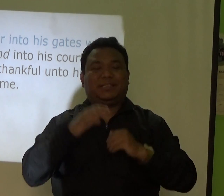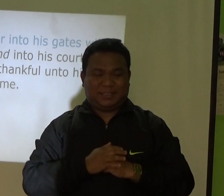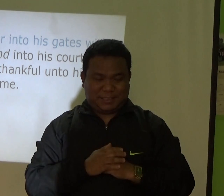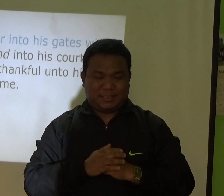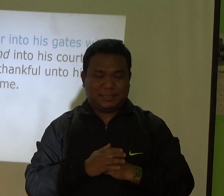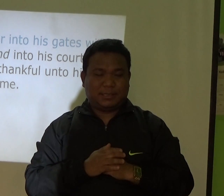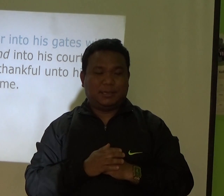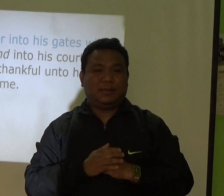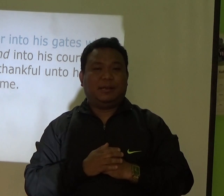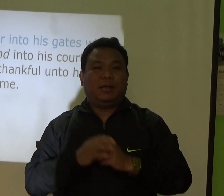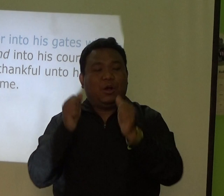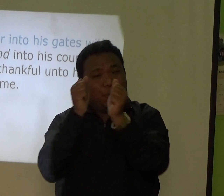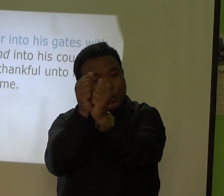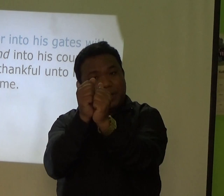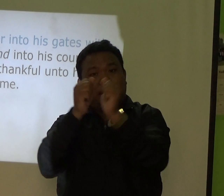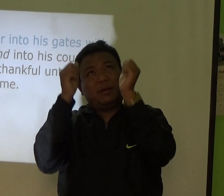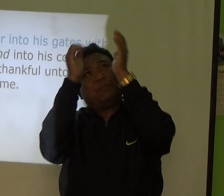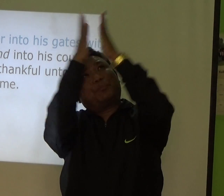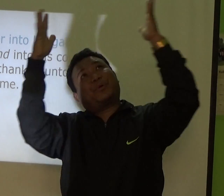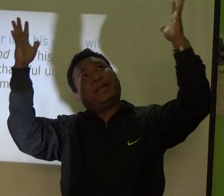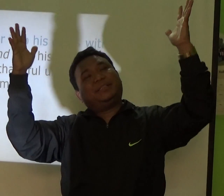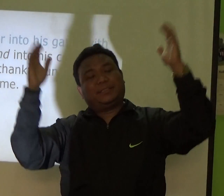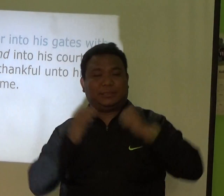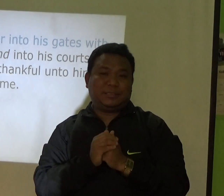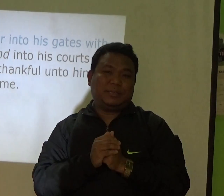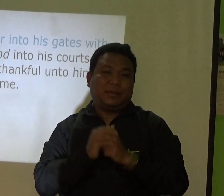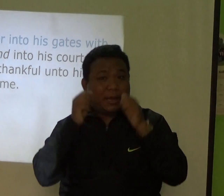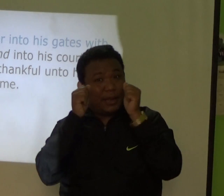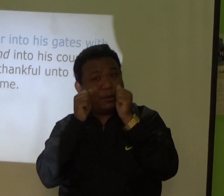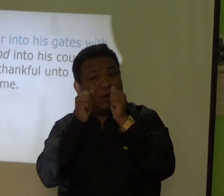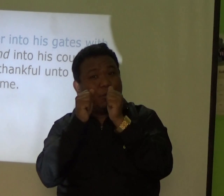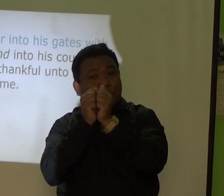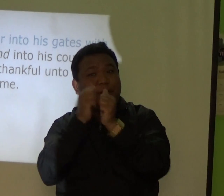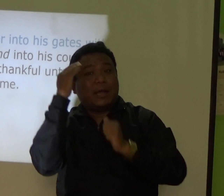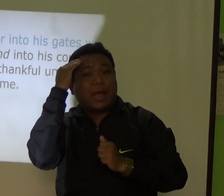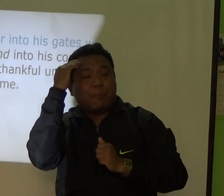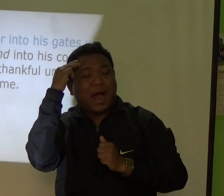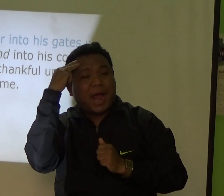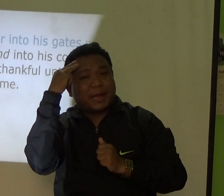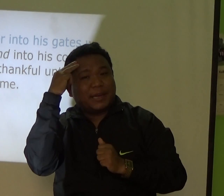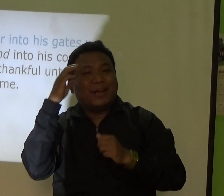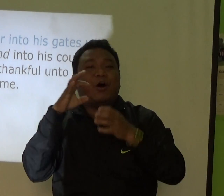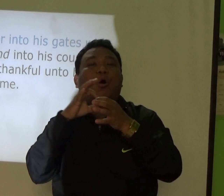thankfulness, with praise, and with a mind